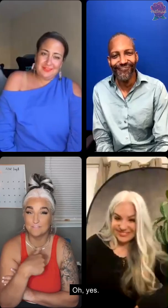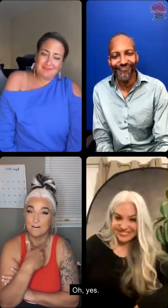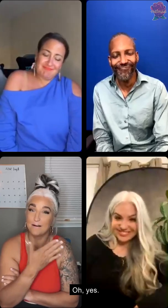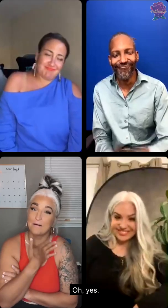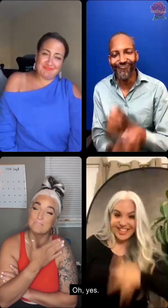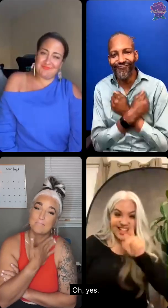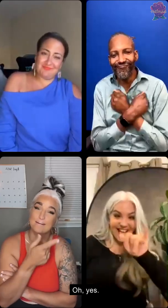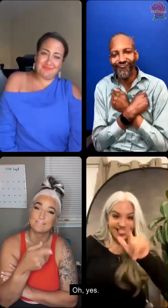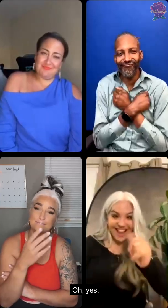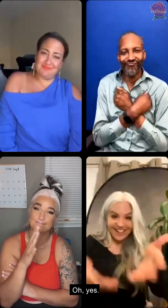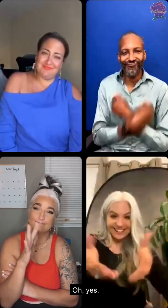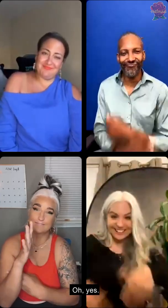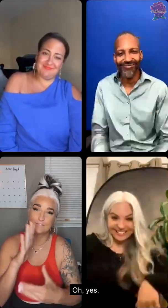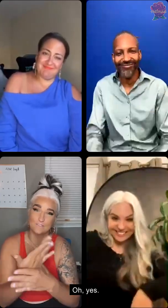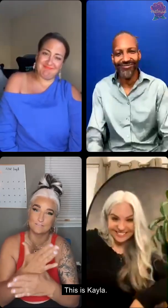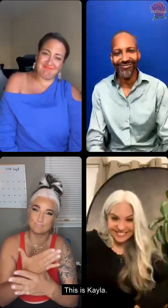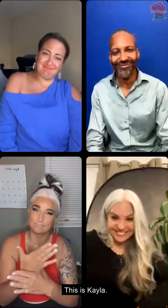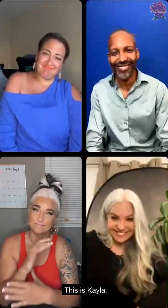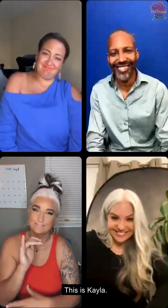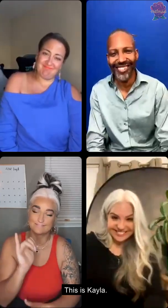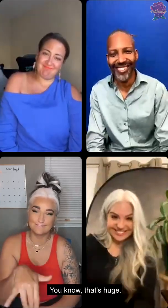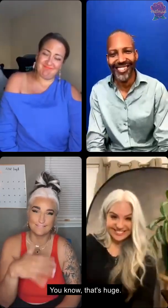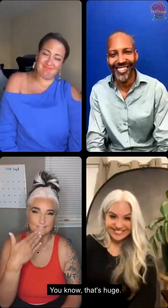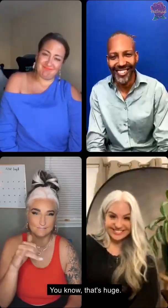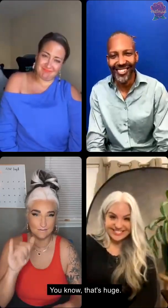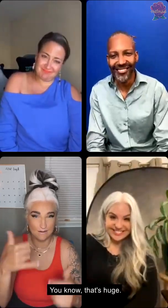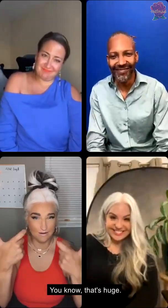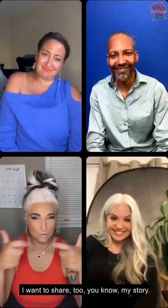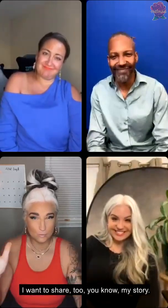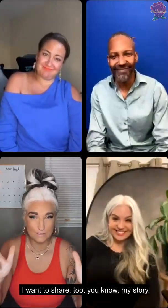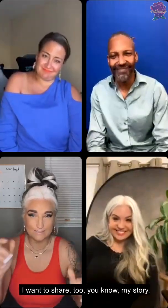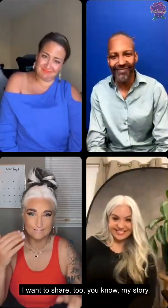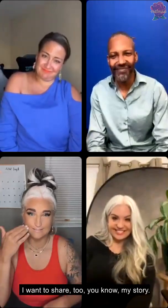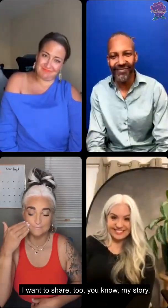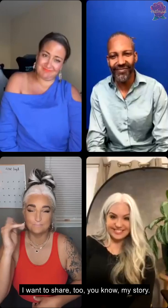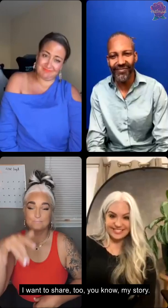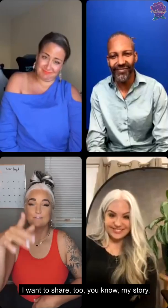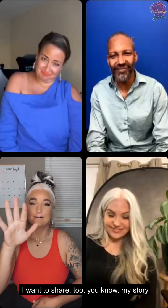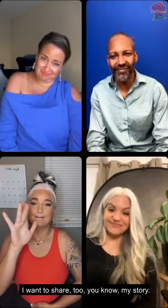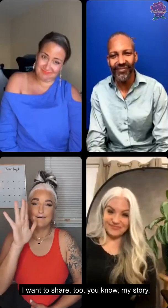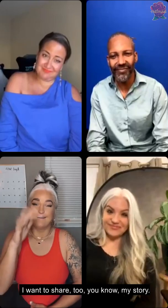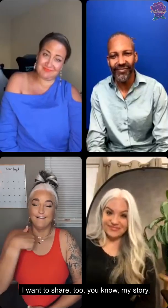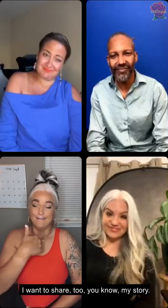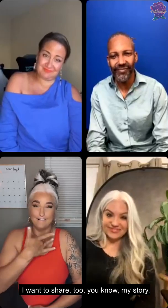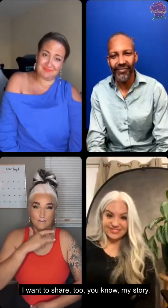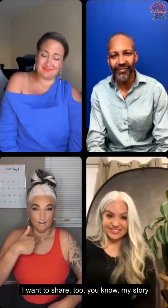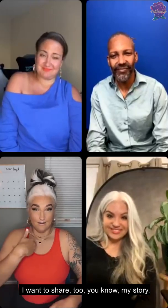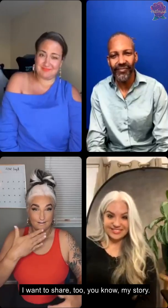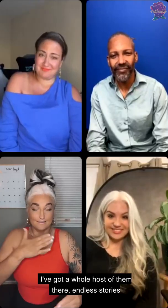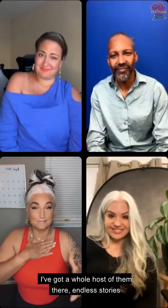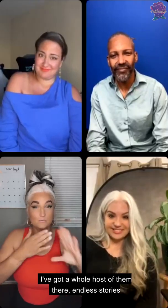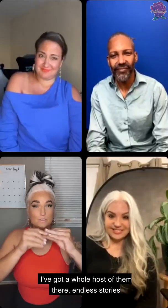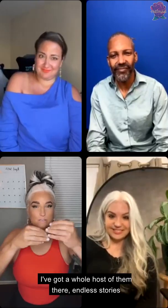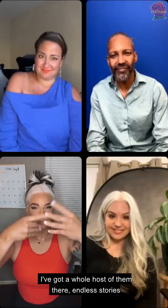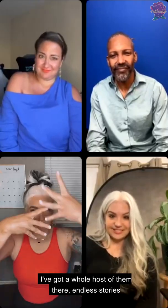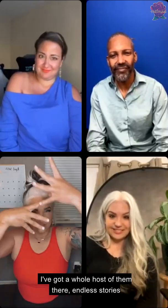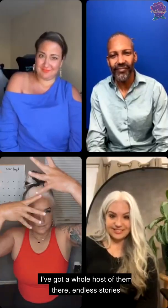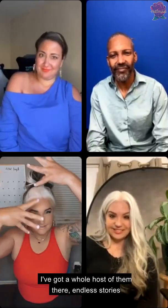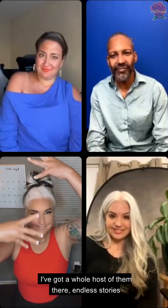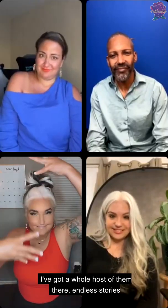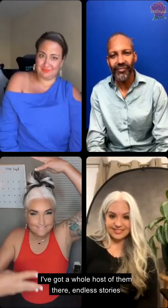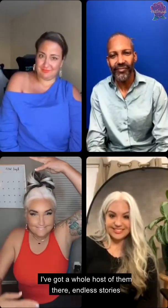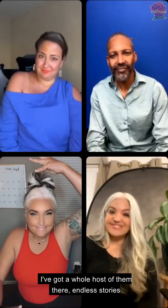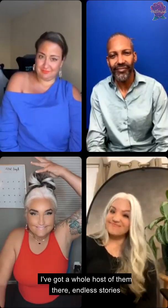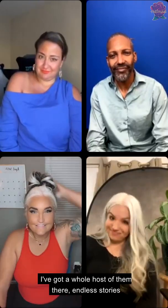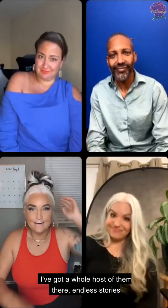Hugs, hugs, hugs. Oh, yes. This is Kayla. That's huge. And I want to share too, my story. Oh, I've